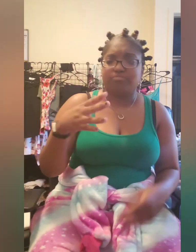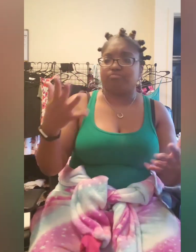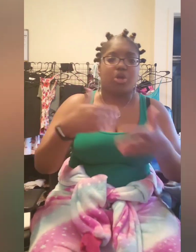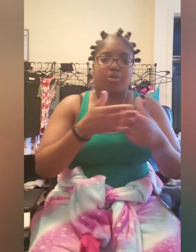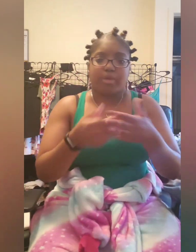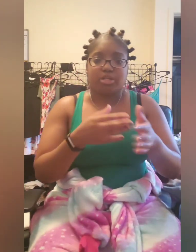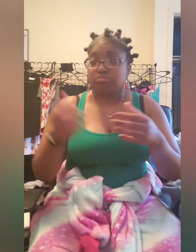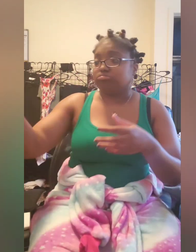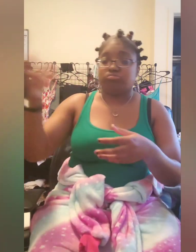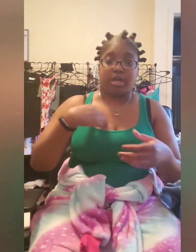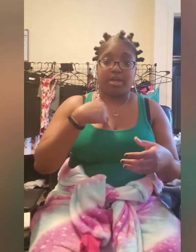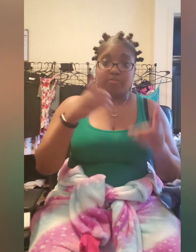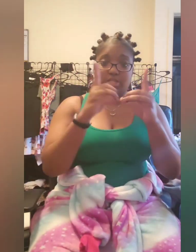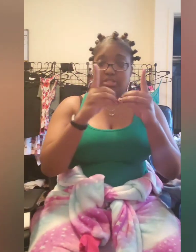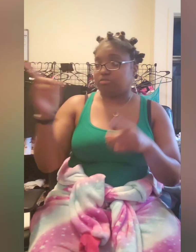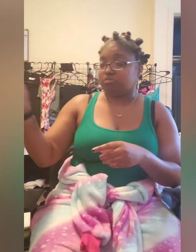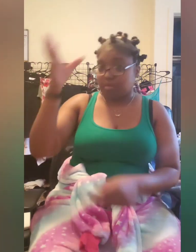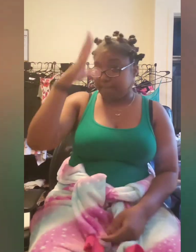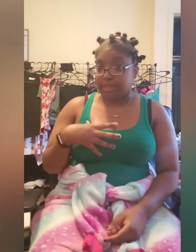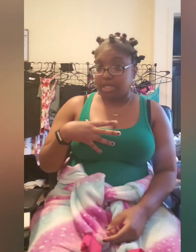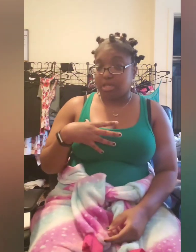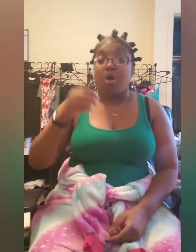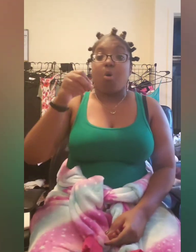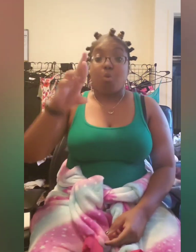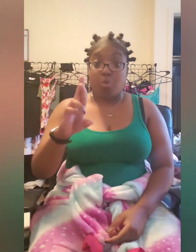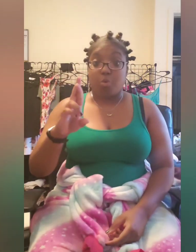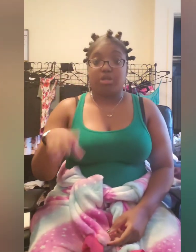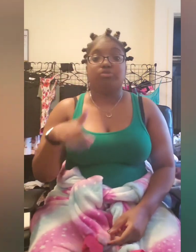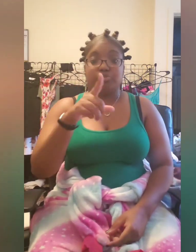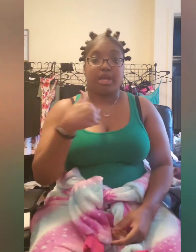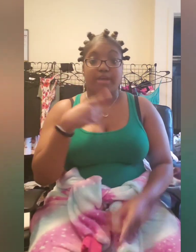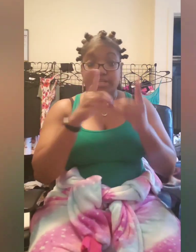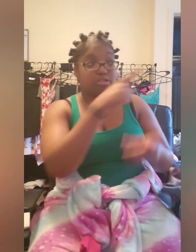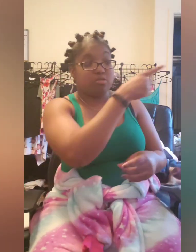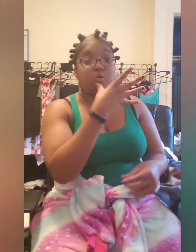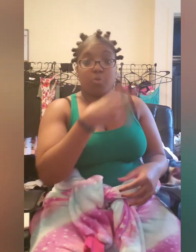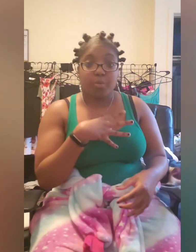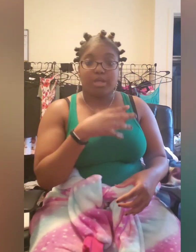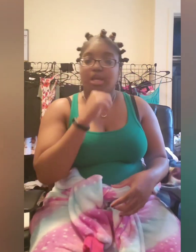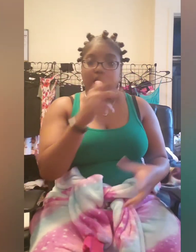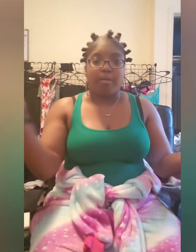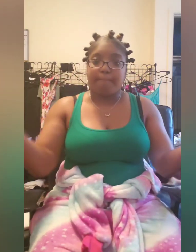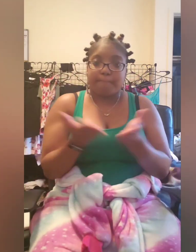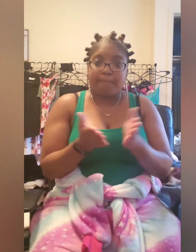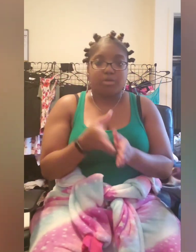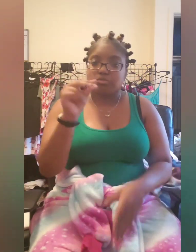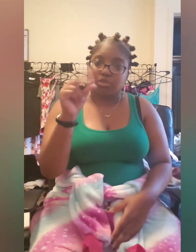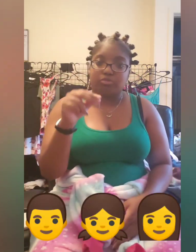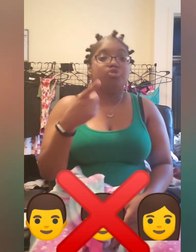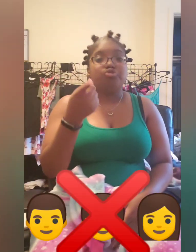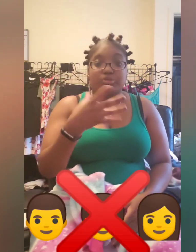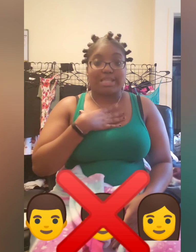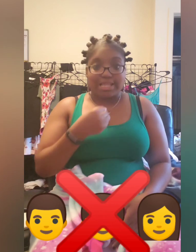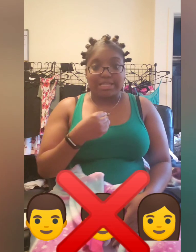bisexual. So, they understand, yeah, I want both. But a truly bisexual woman, she can have a solo relationship